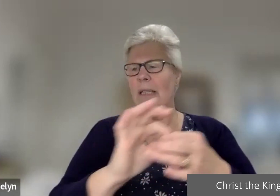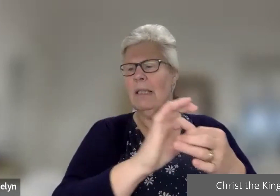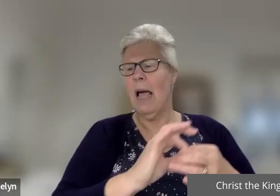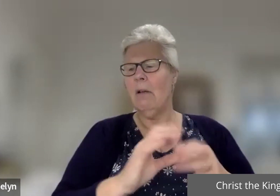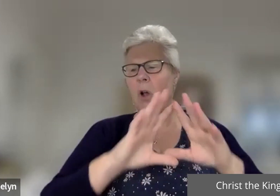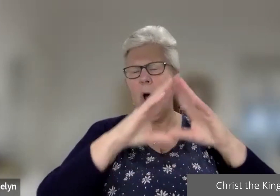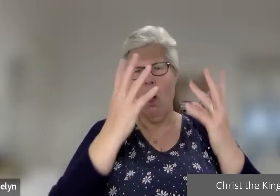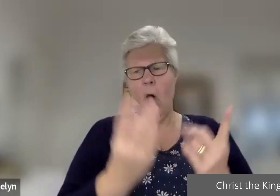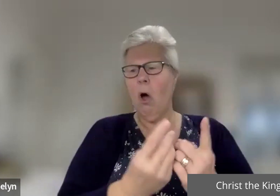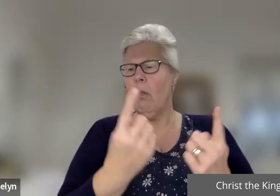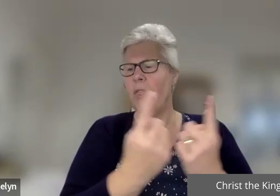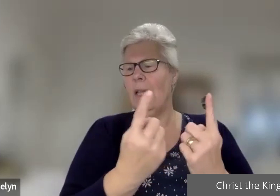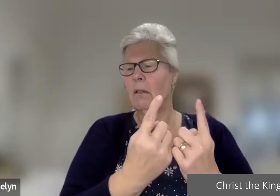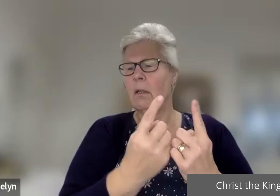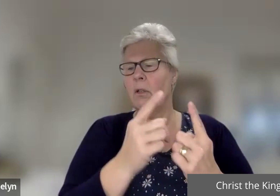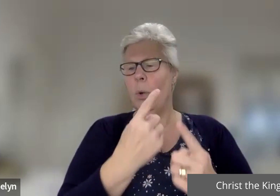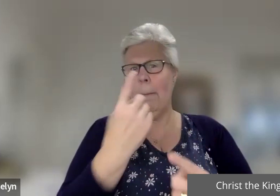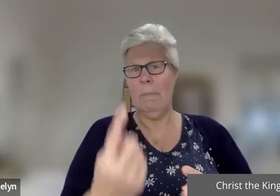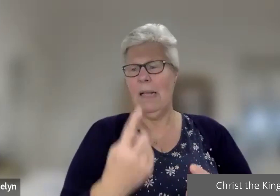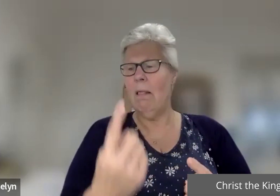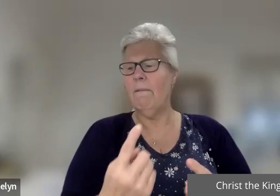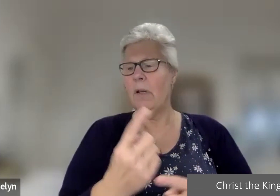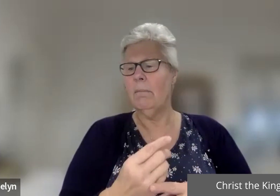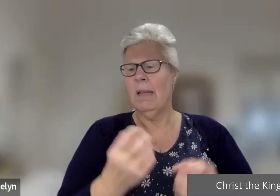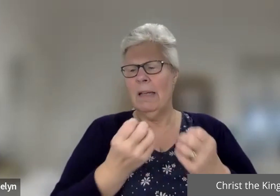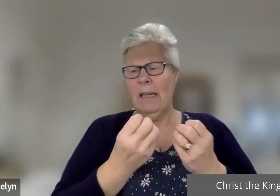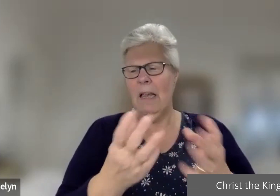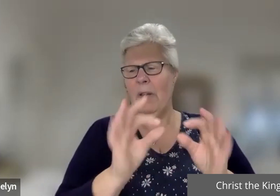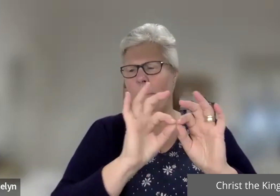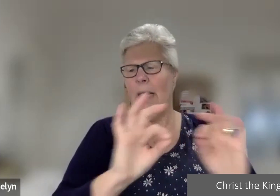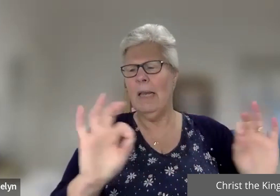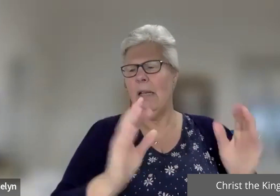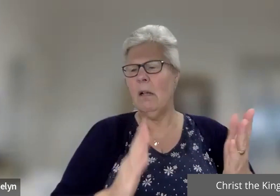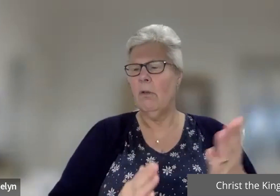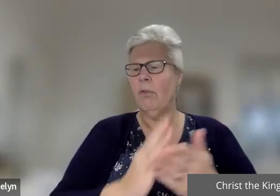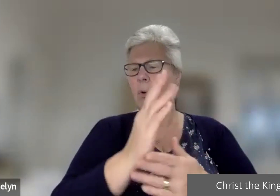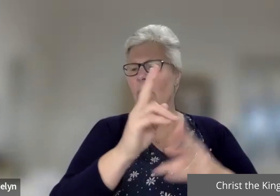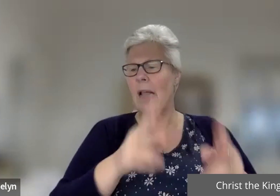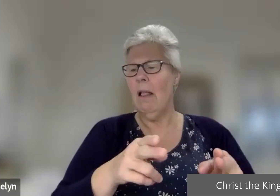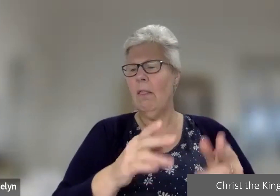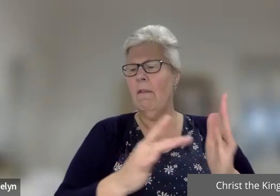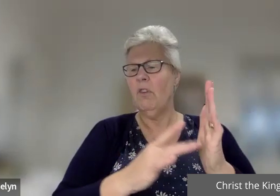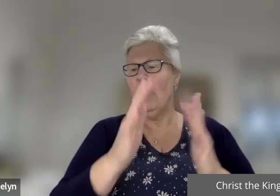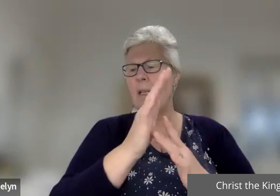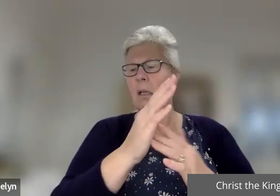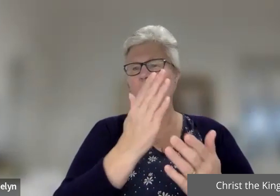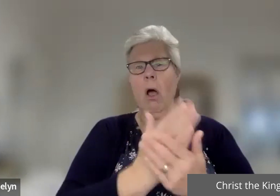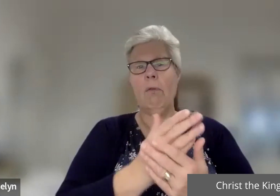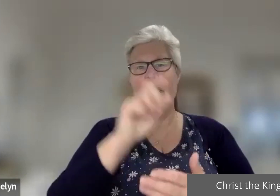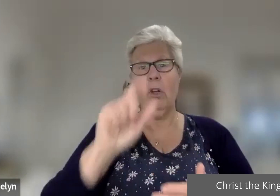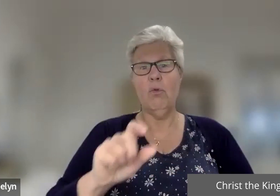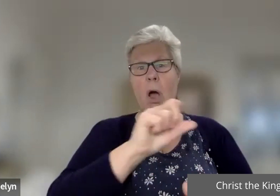God reconciled all things to himself, giving peace through the death of